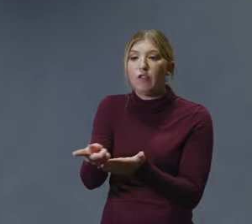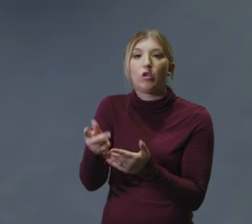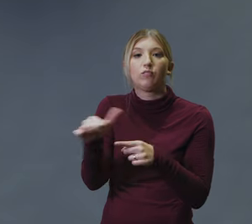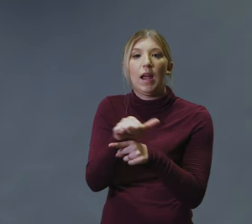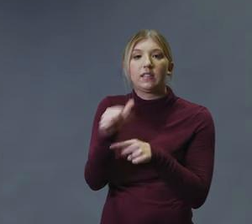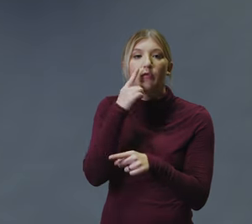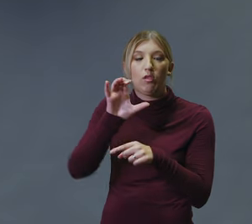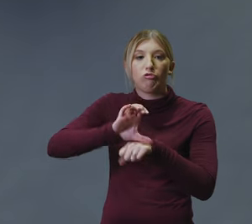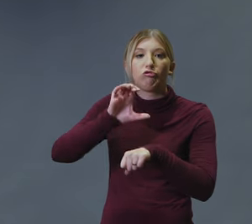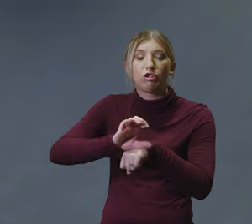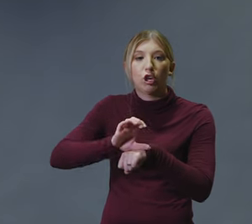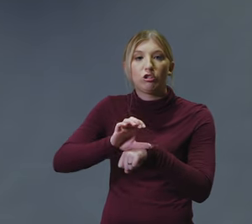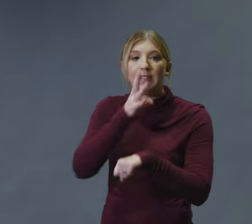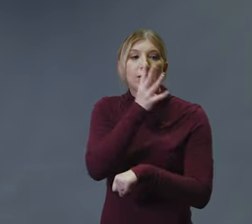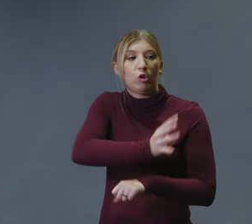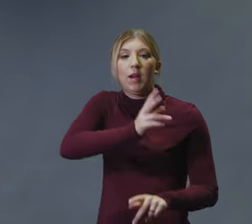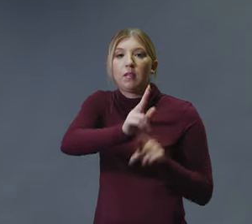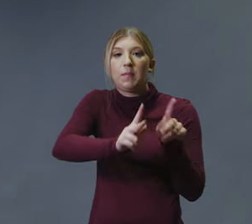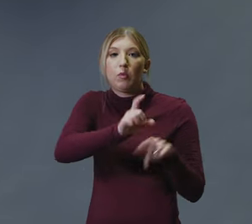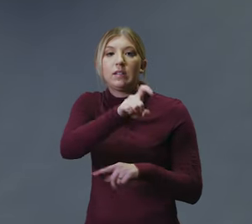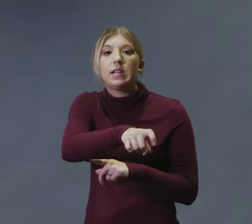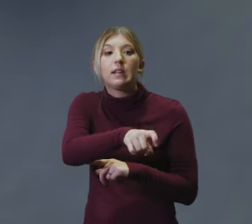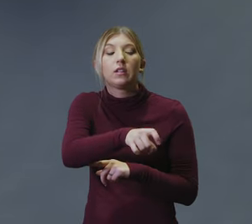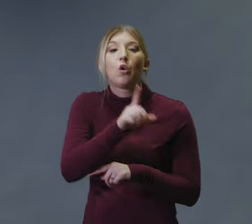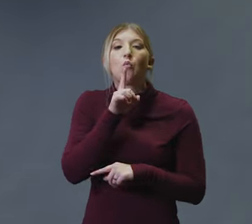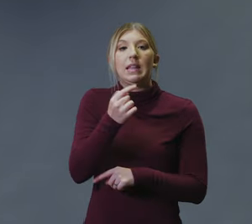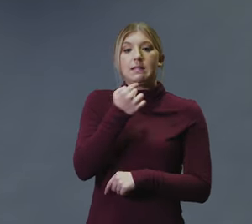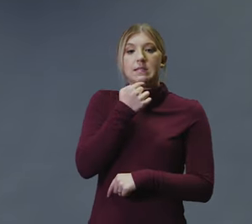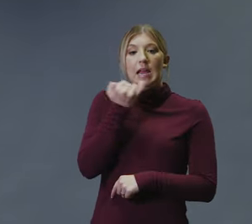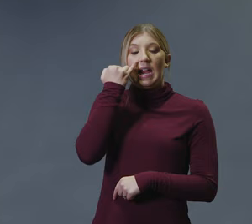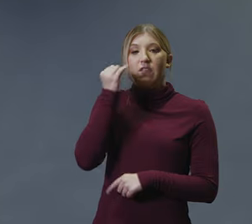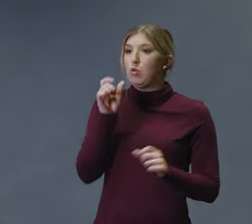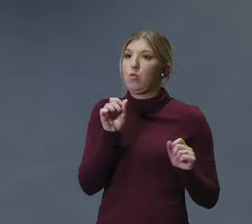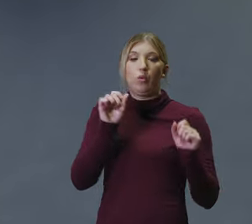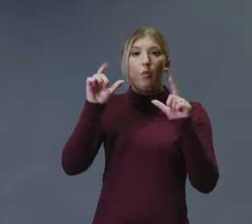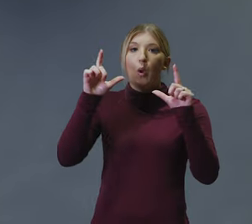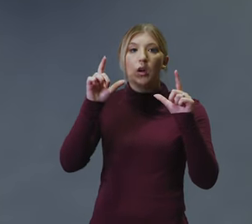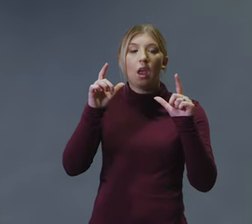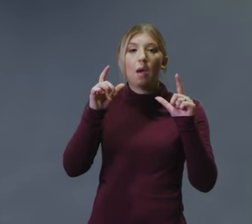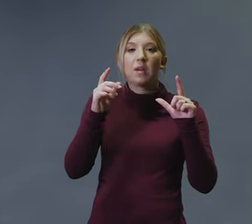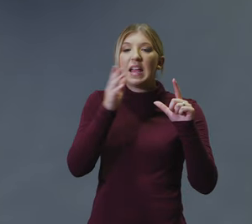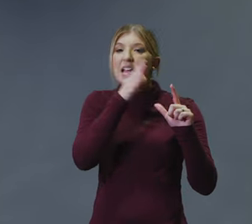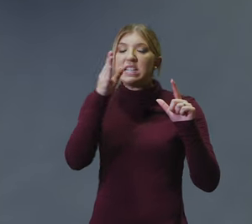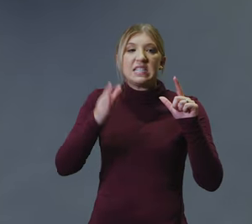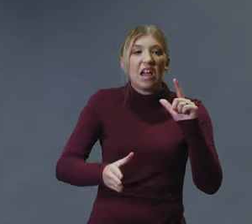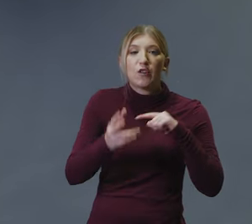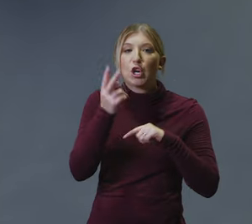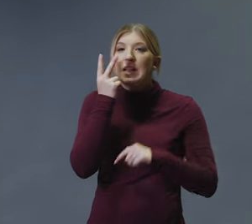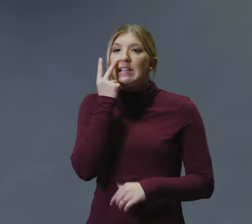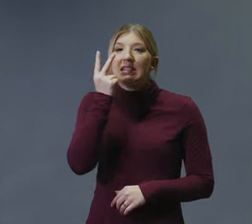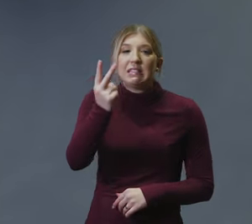practice. Those are fancy words to essentially say, if you have never woken up to injustice, never been moved by compassion, if